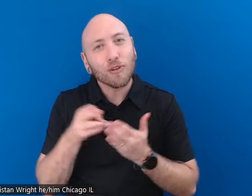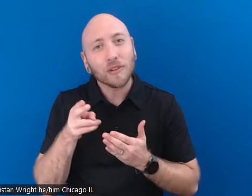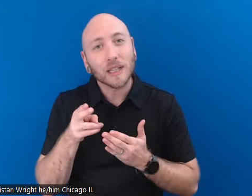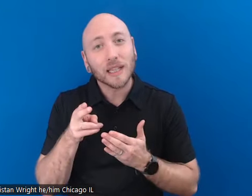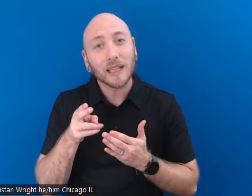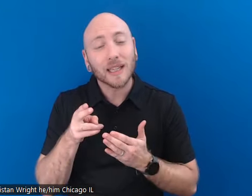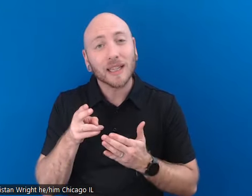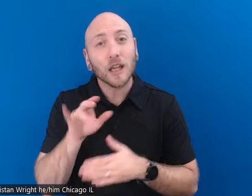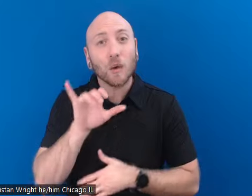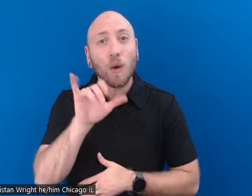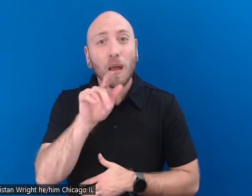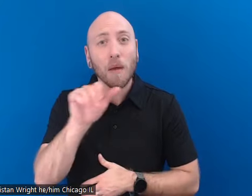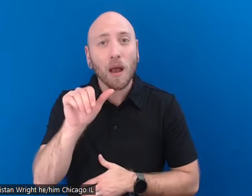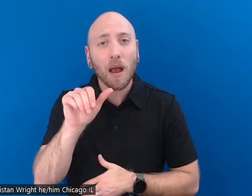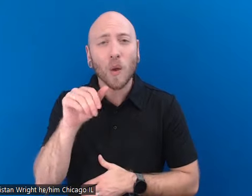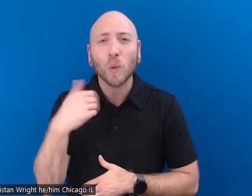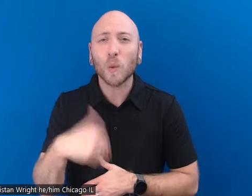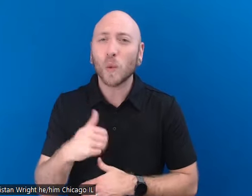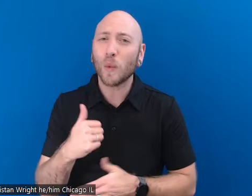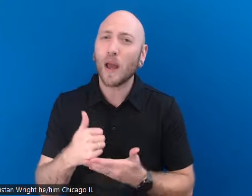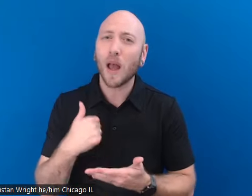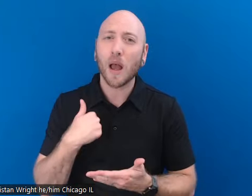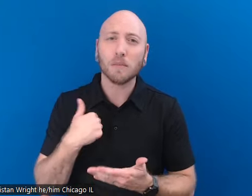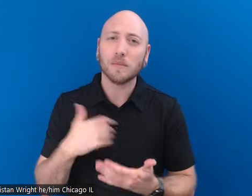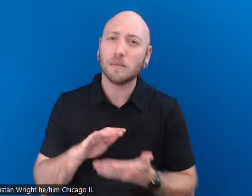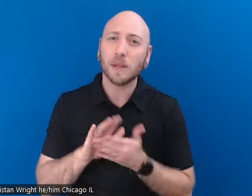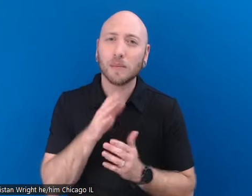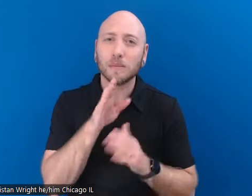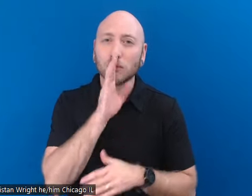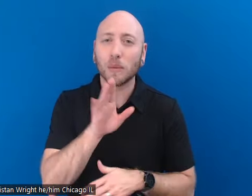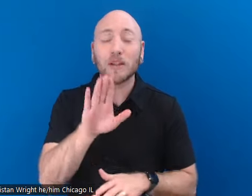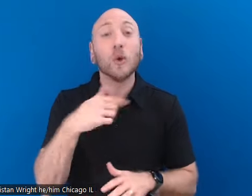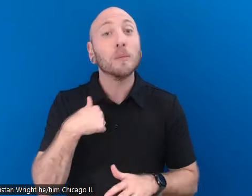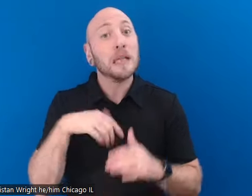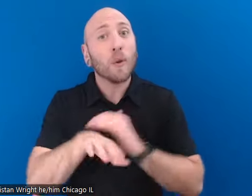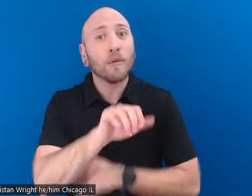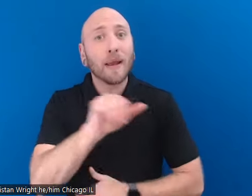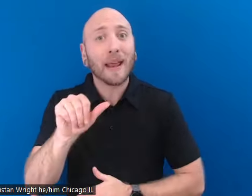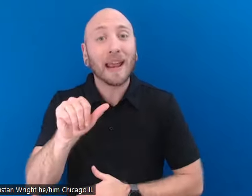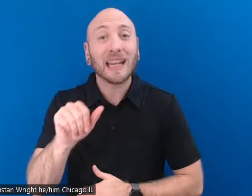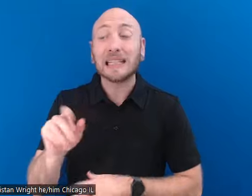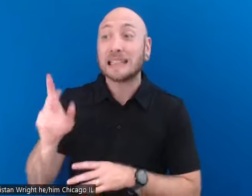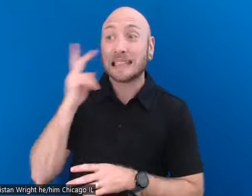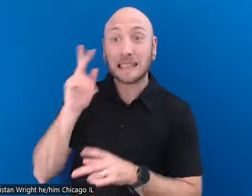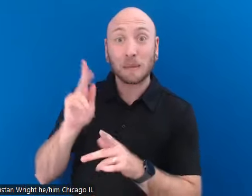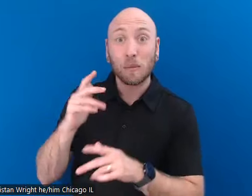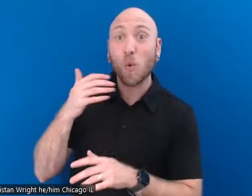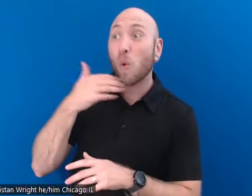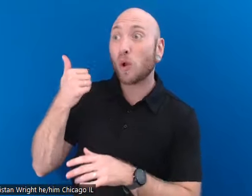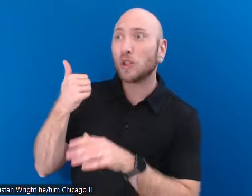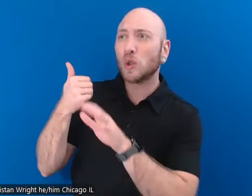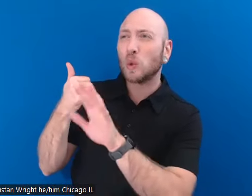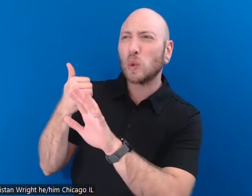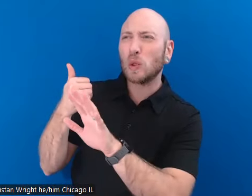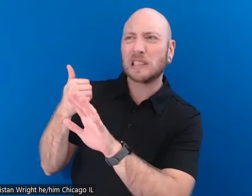been very skeptical of people who are older than me. And that has a lot to do with my parents